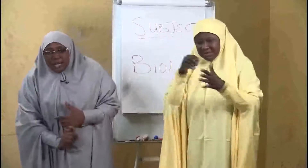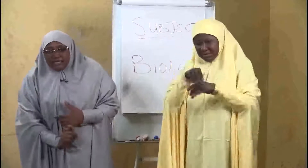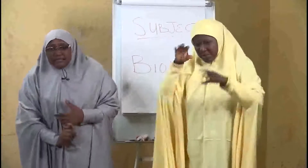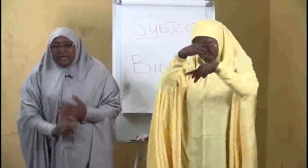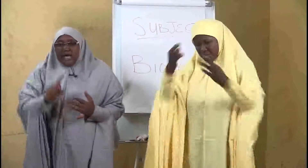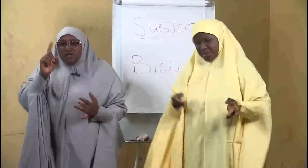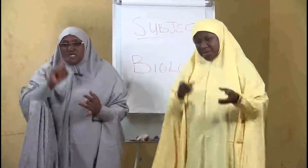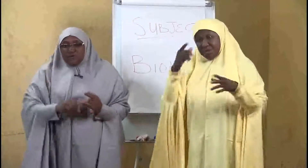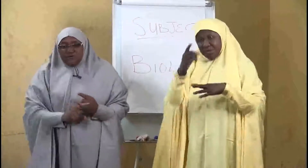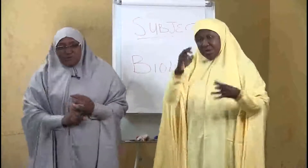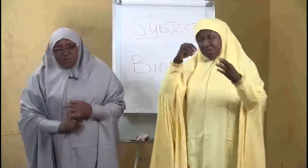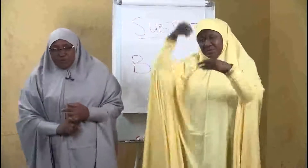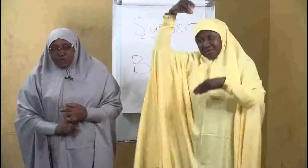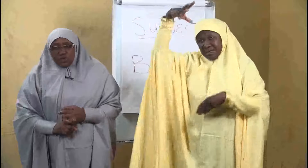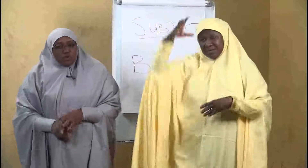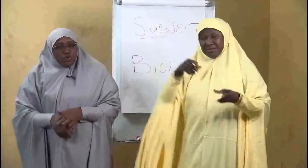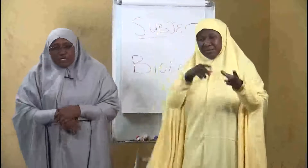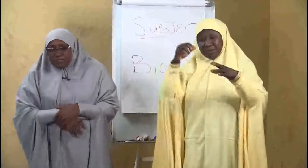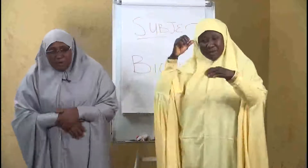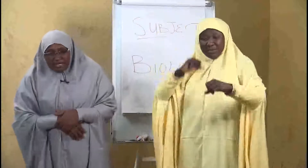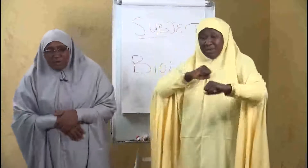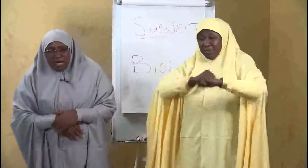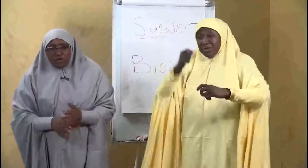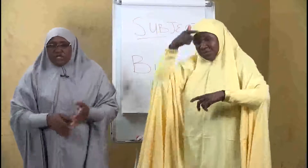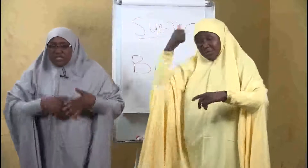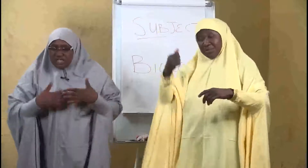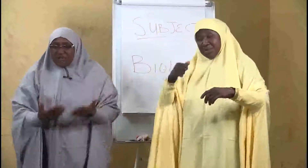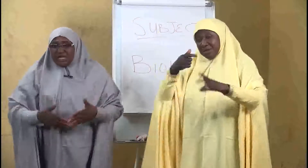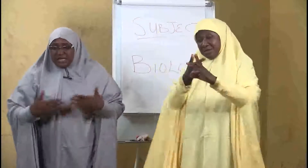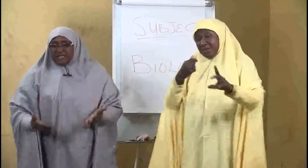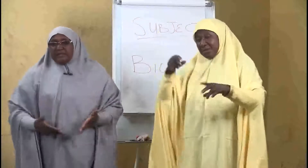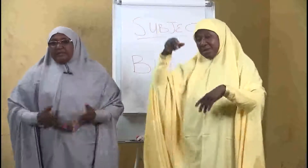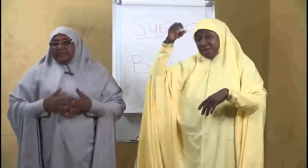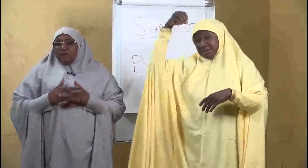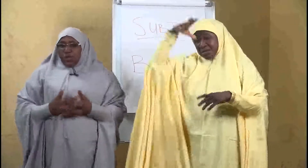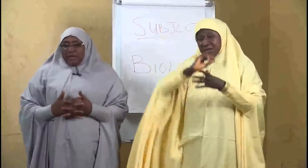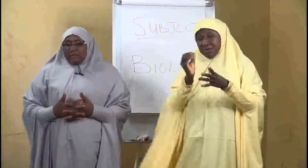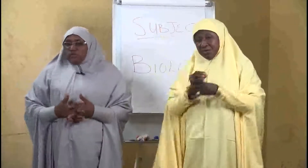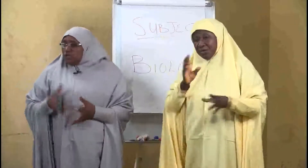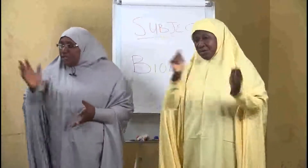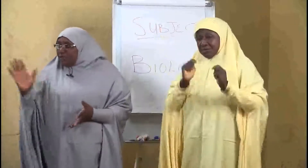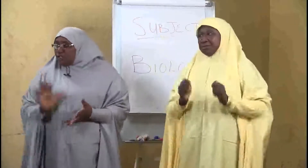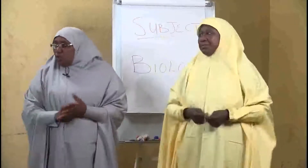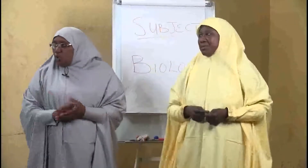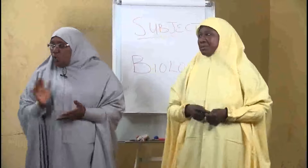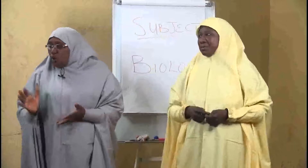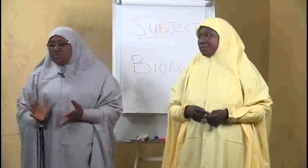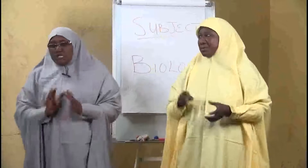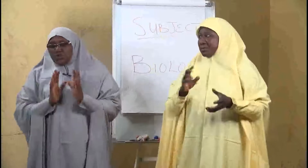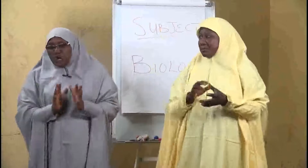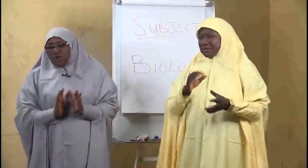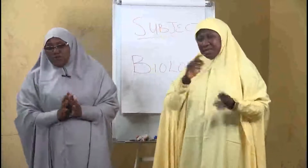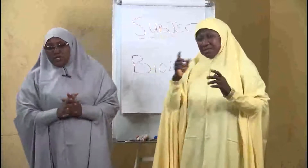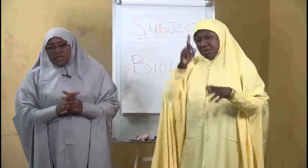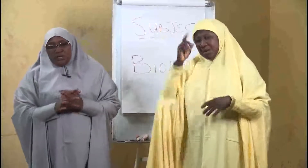from sunlight and you are starving it from temperature. So the plant might not germinate well. So temperature or warmth